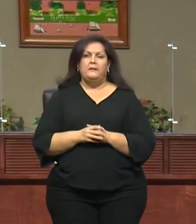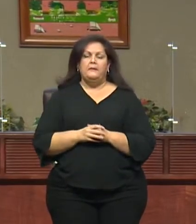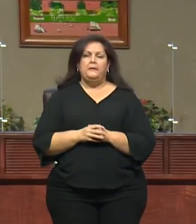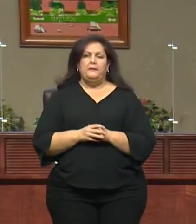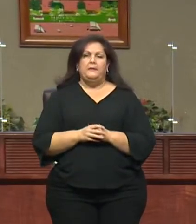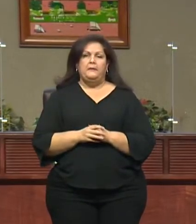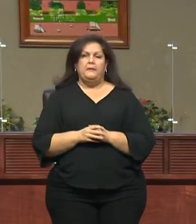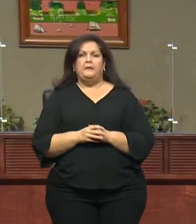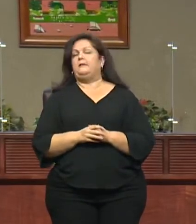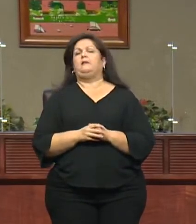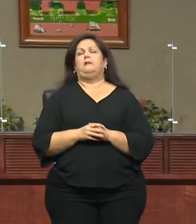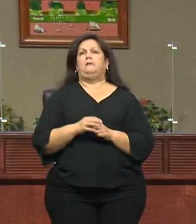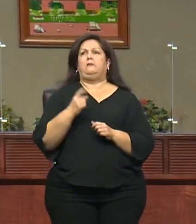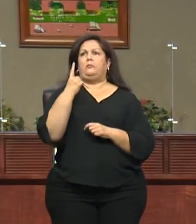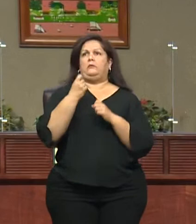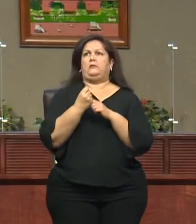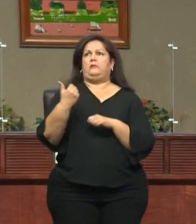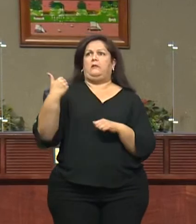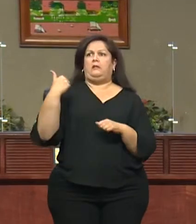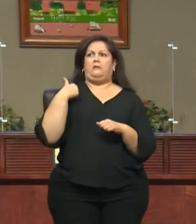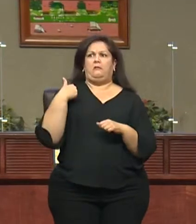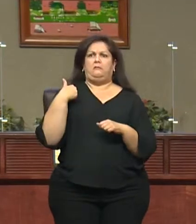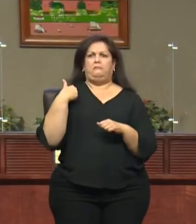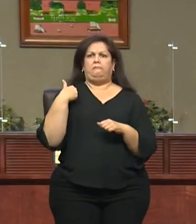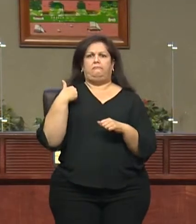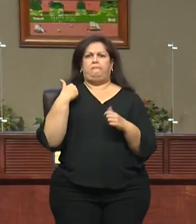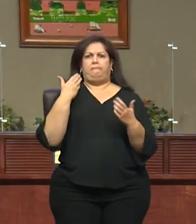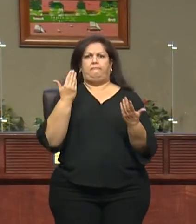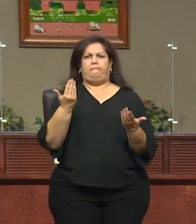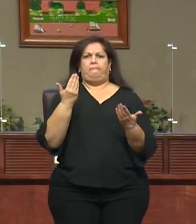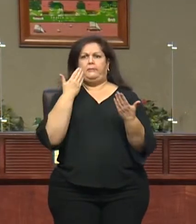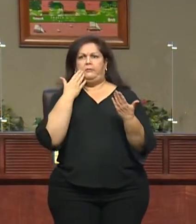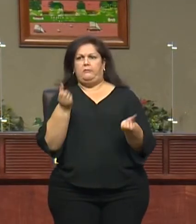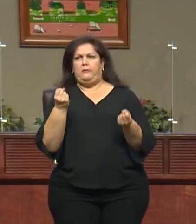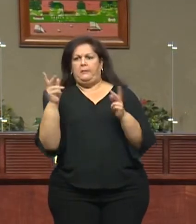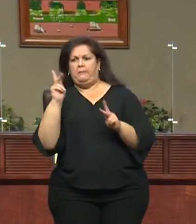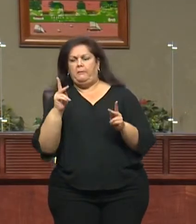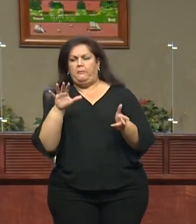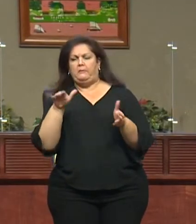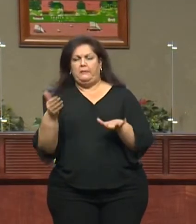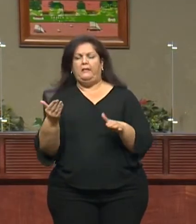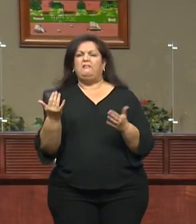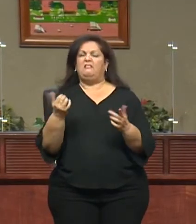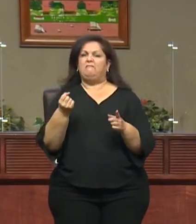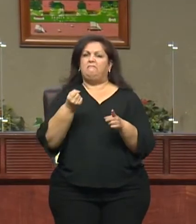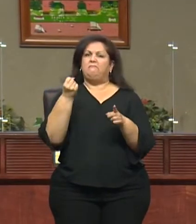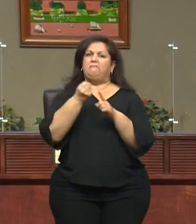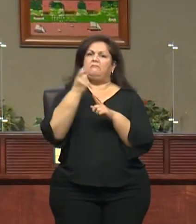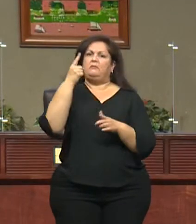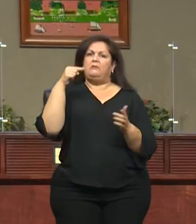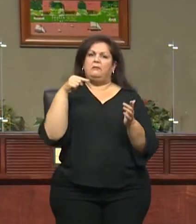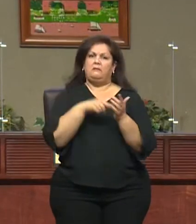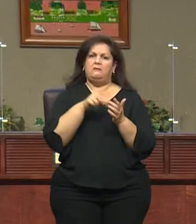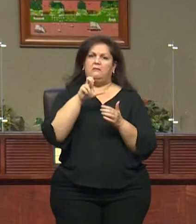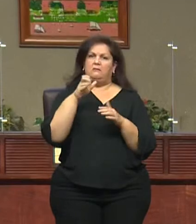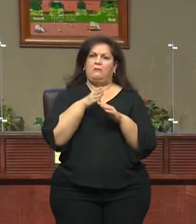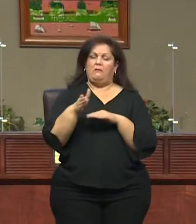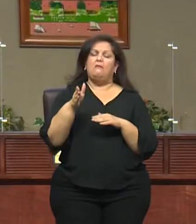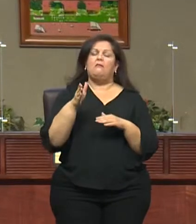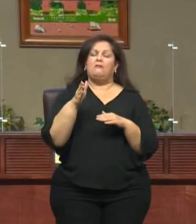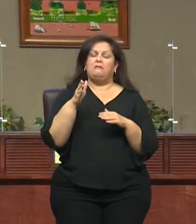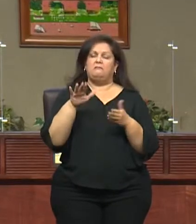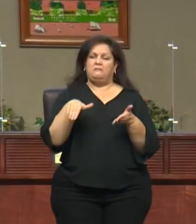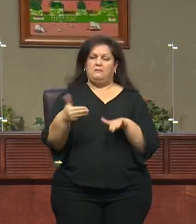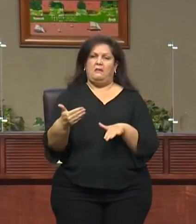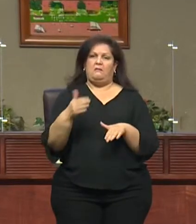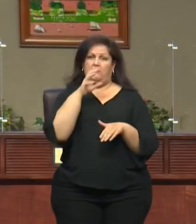I think when we started a year ago, there's no way that we would have thought 1,300 people in our community would die from this